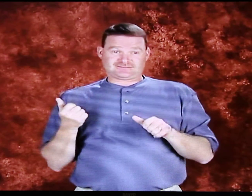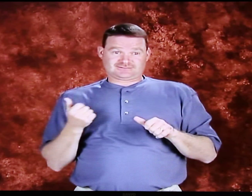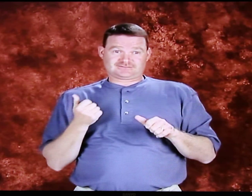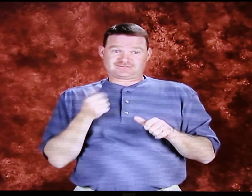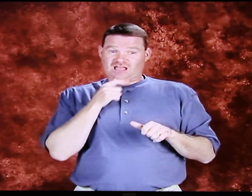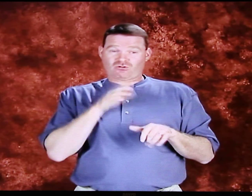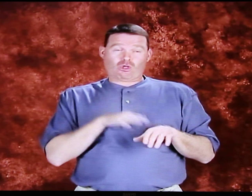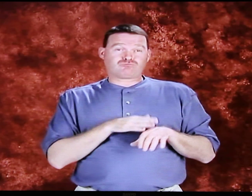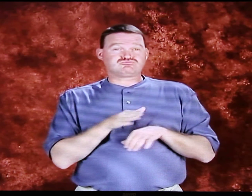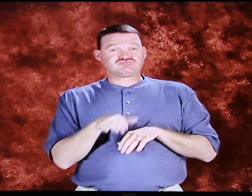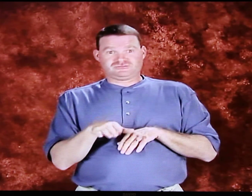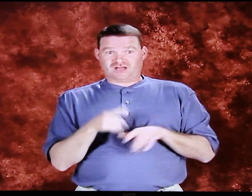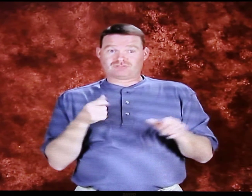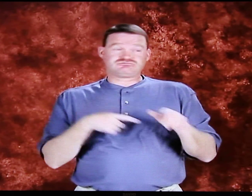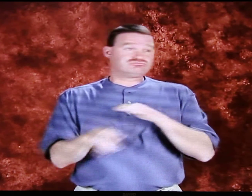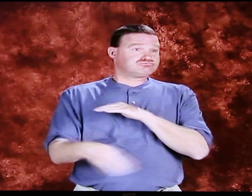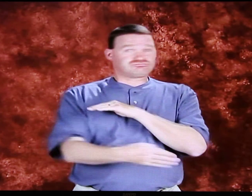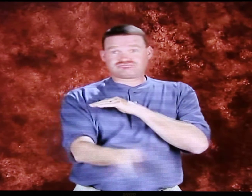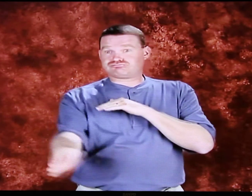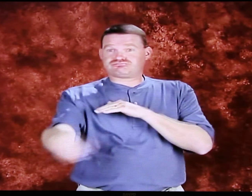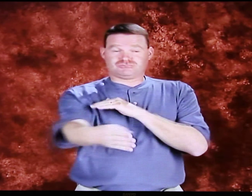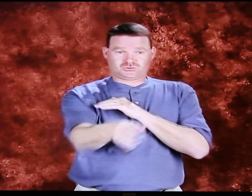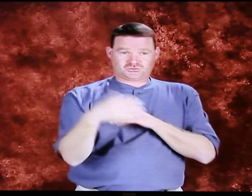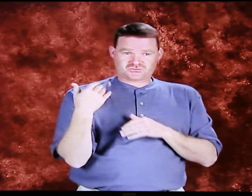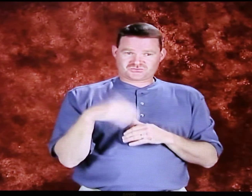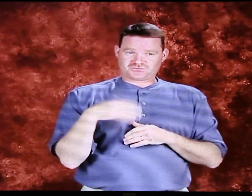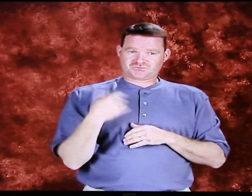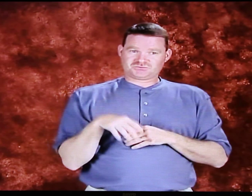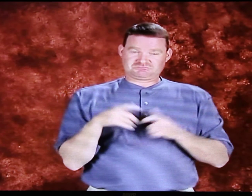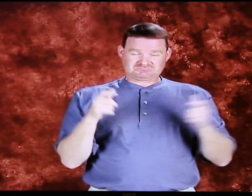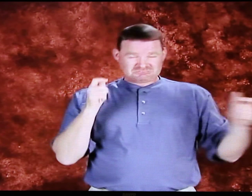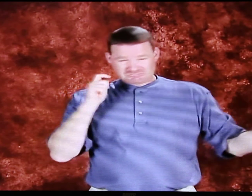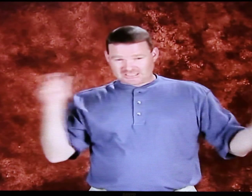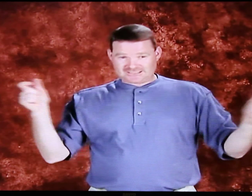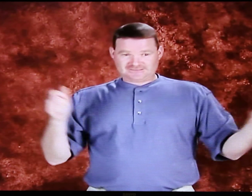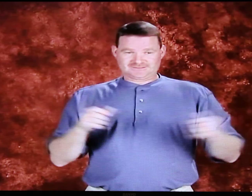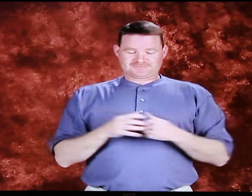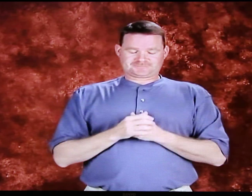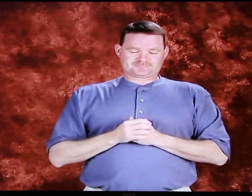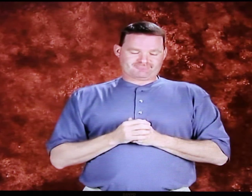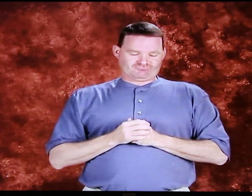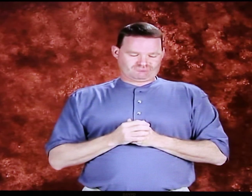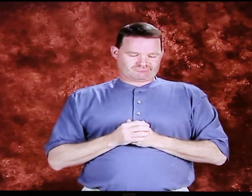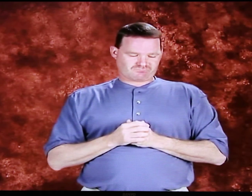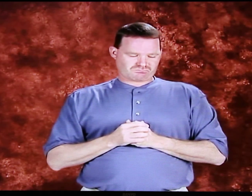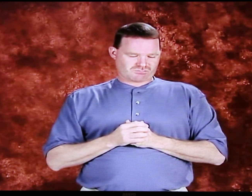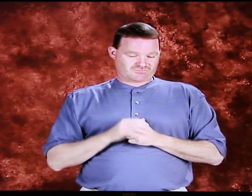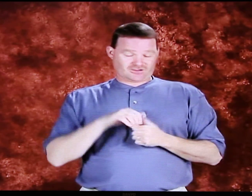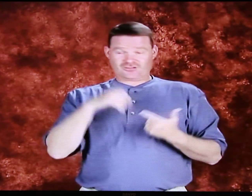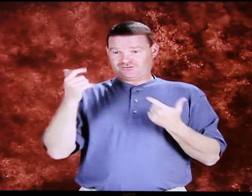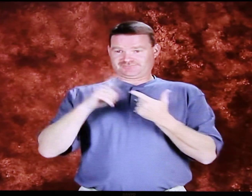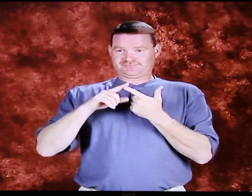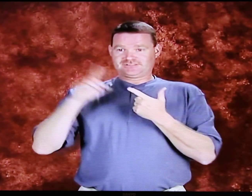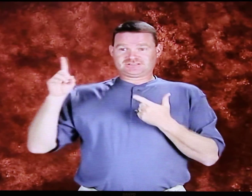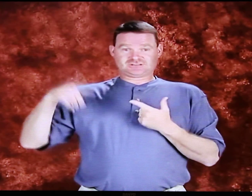swam 10,000 miles. So what appears to be slow really isn't. It's actually a pretty fast creature, even though it's so